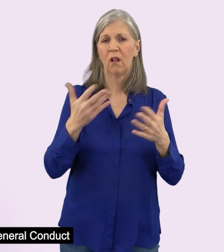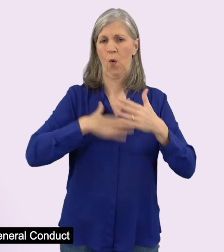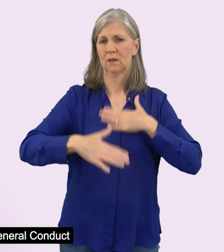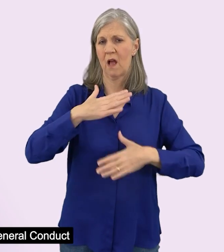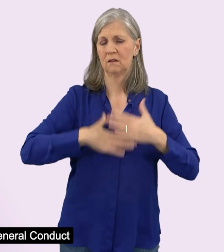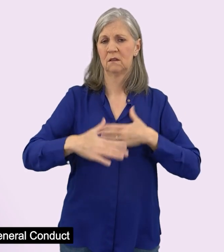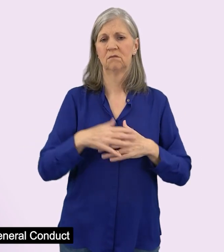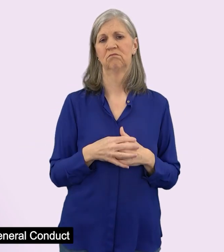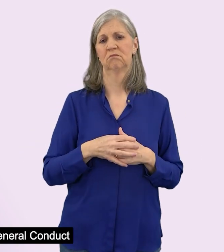general conduct,